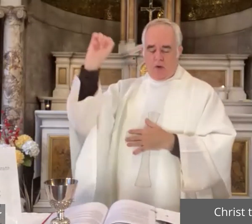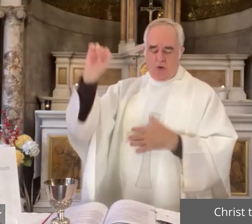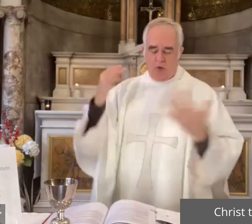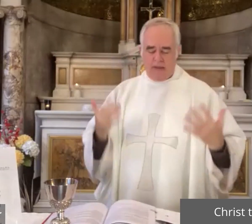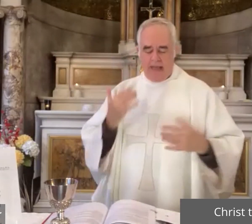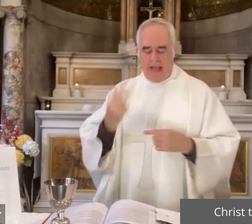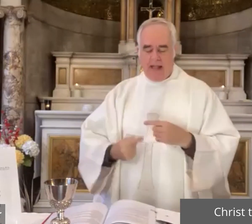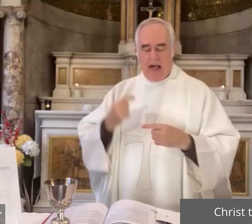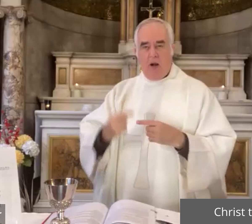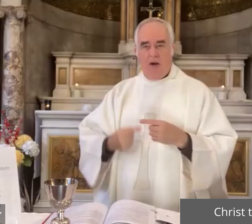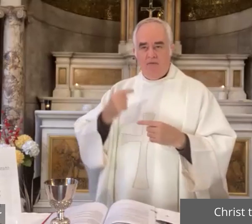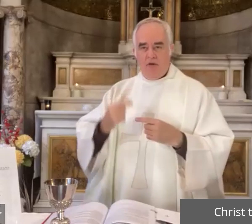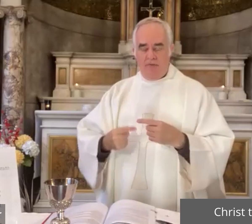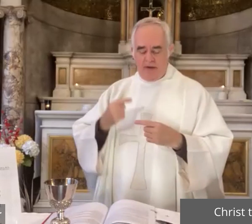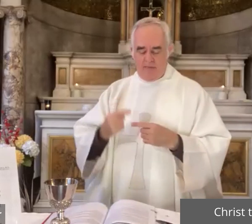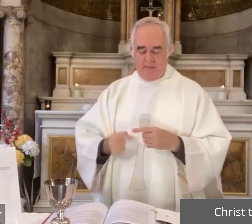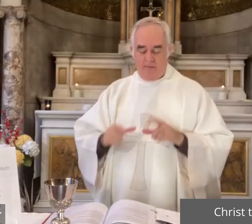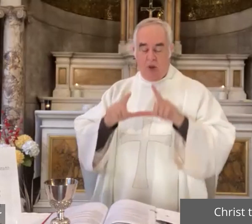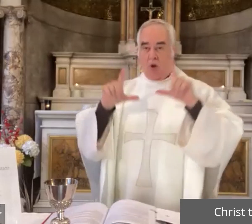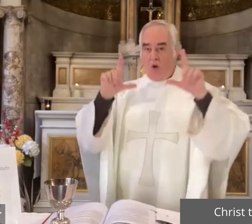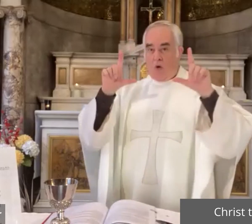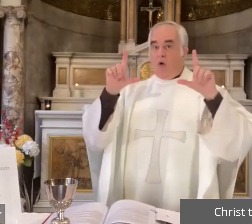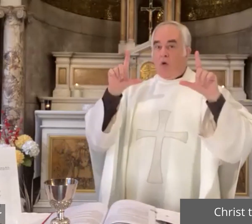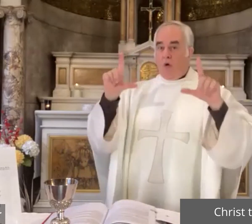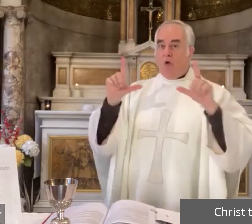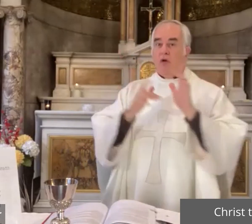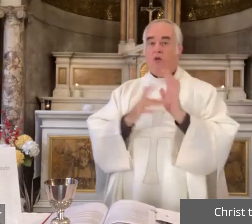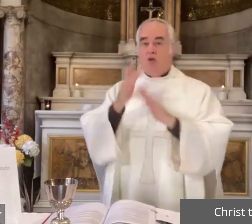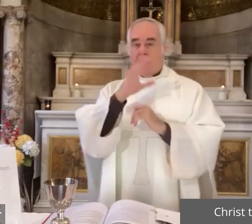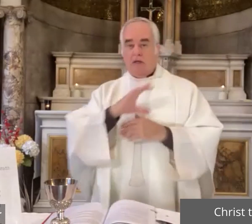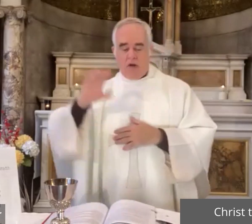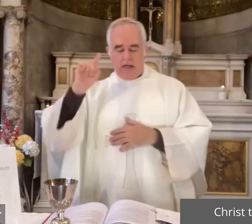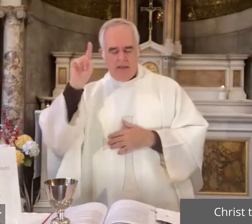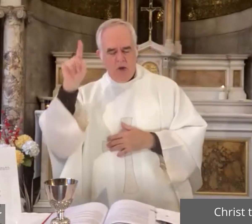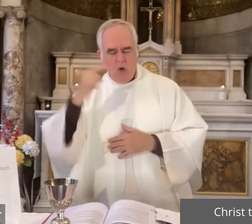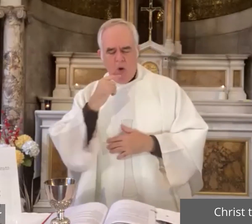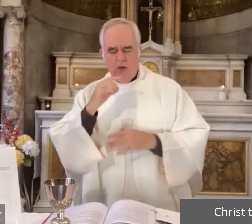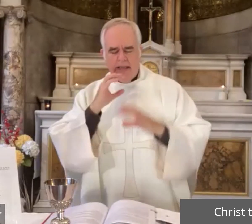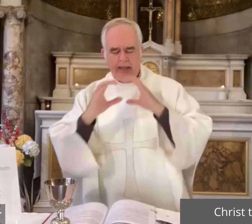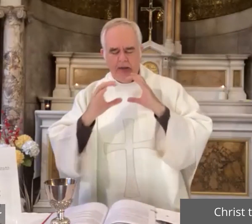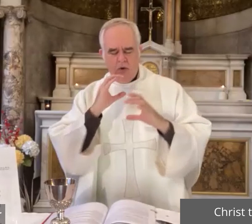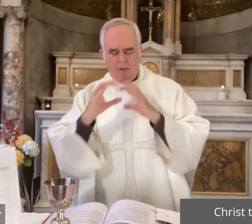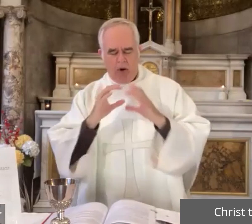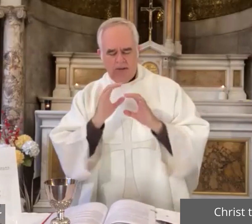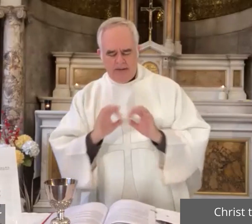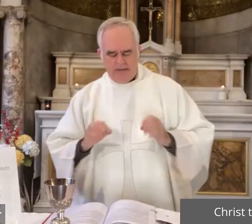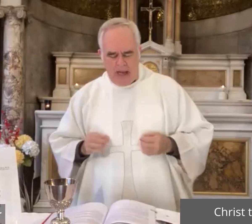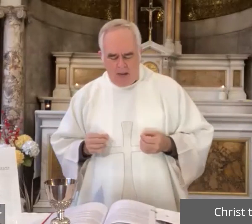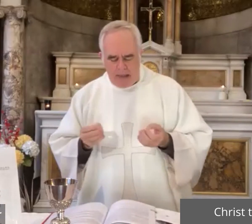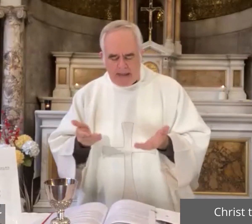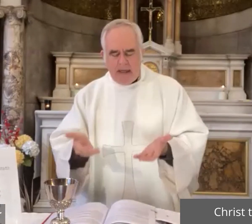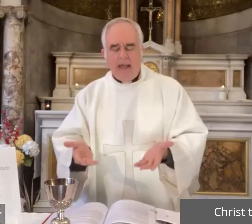glory are yours, now and forever. Lord Jesus Christ, we said to your